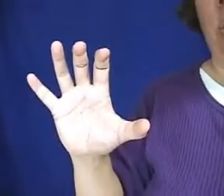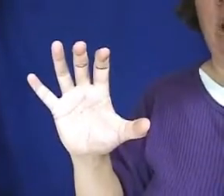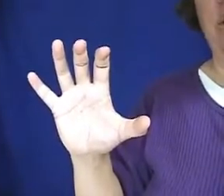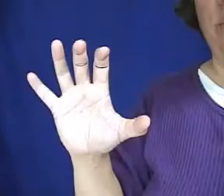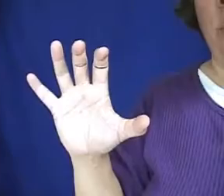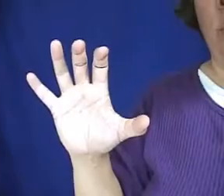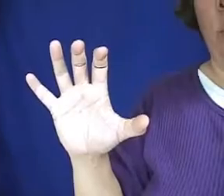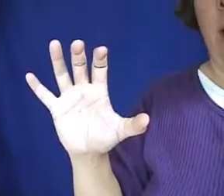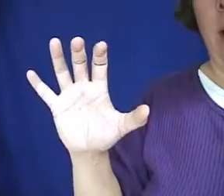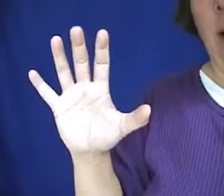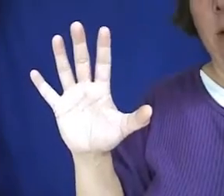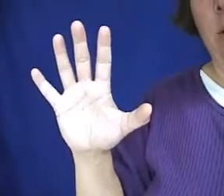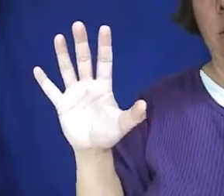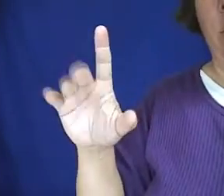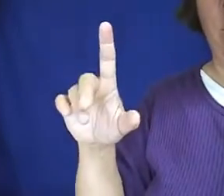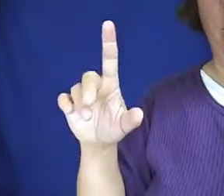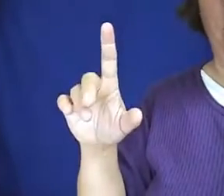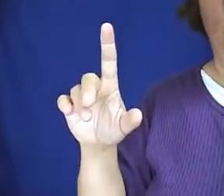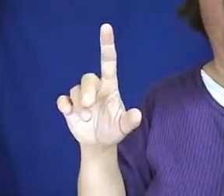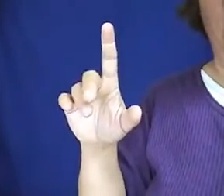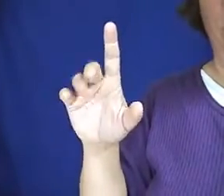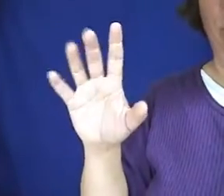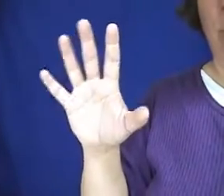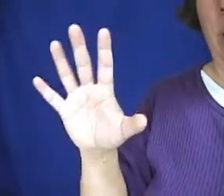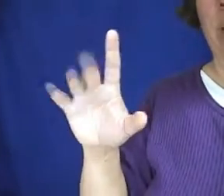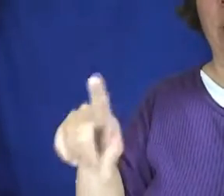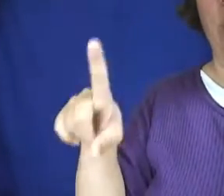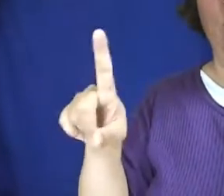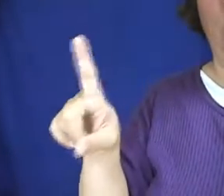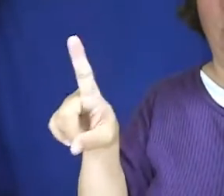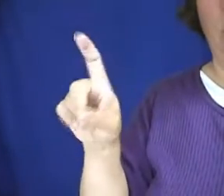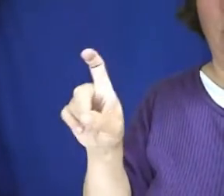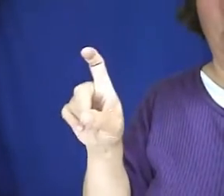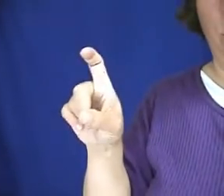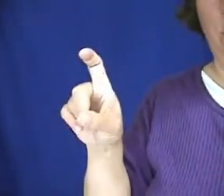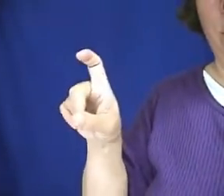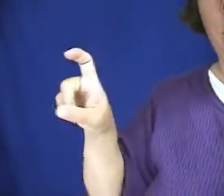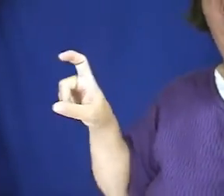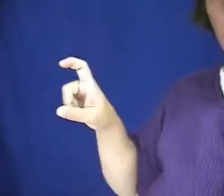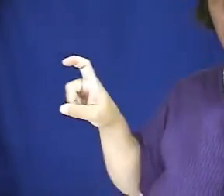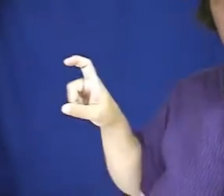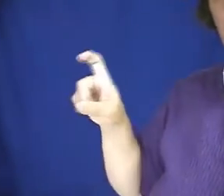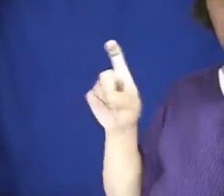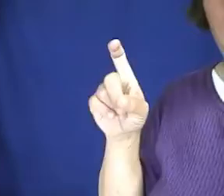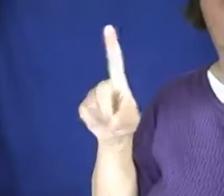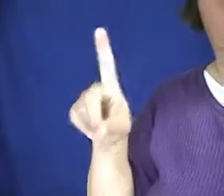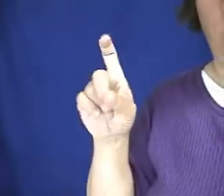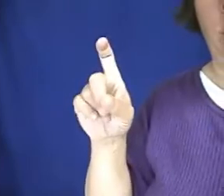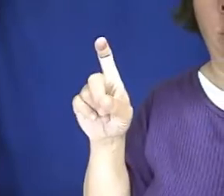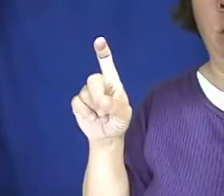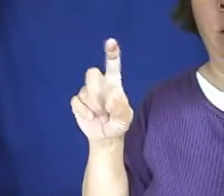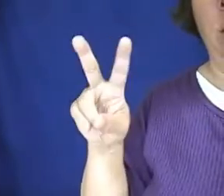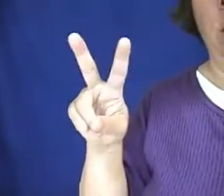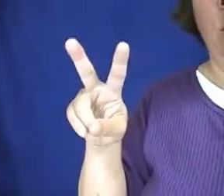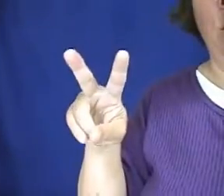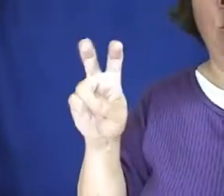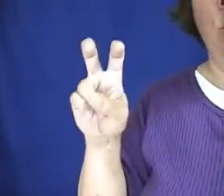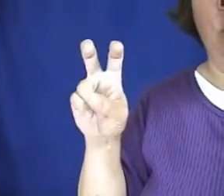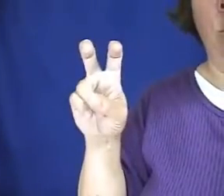an informal way to sign 100 through 500. 100, there's my C. 100,